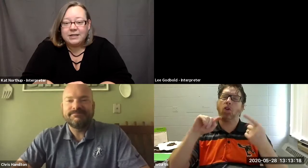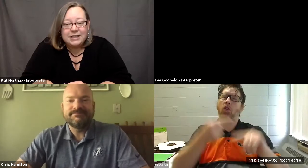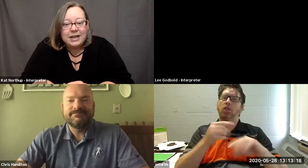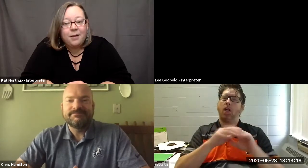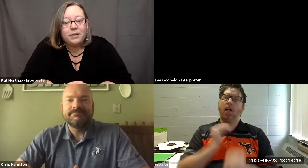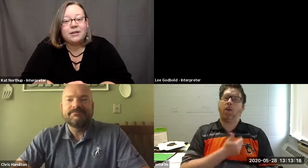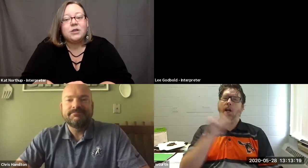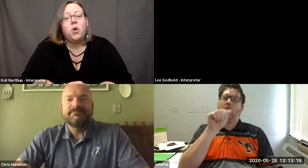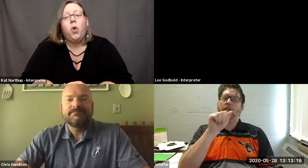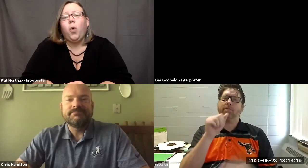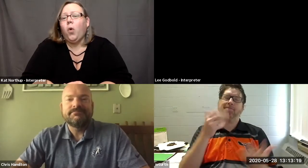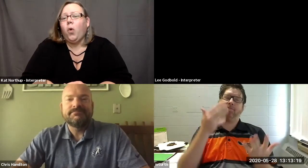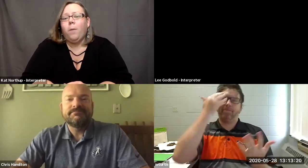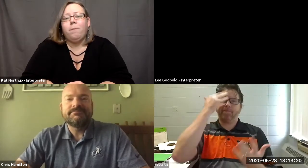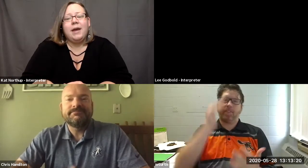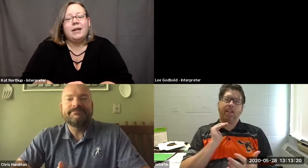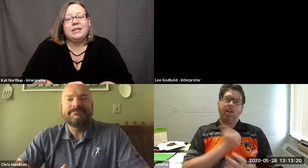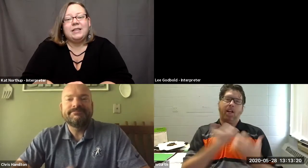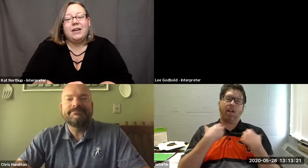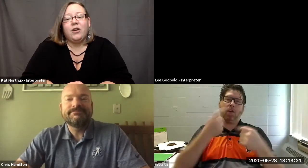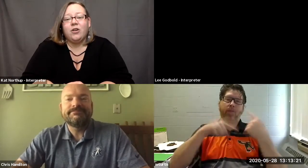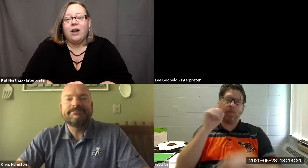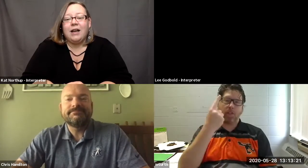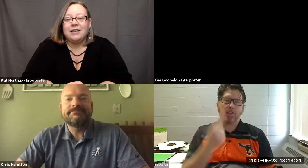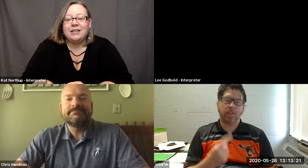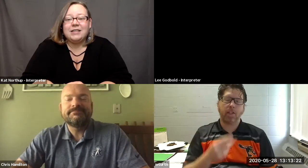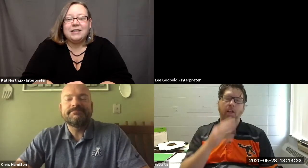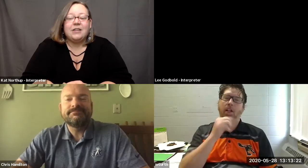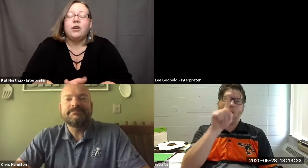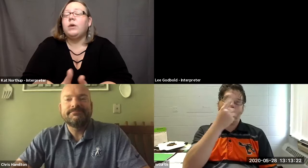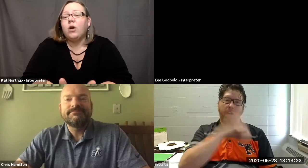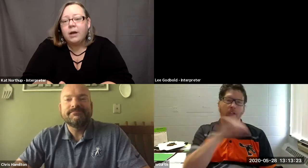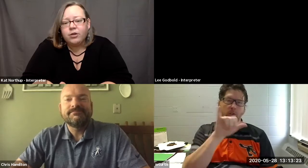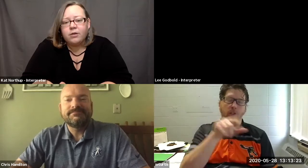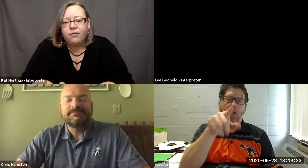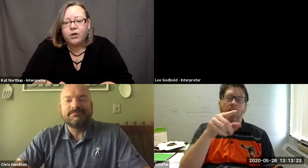COVID-19 happened, man, did that hurt our athletes. And, you know, we know health comes first.